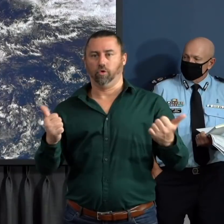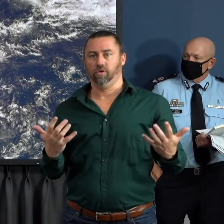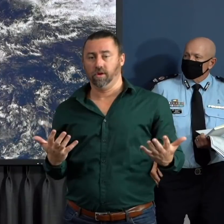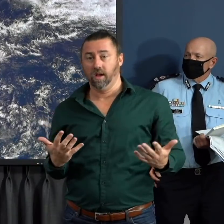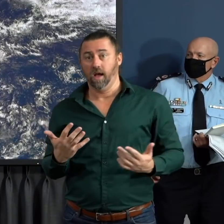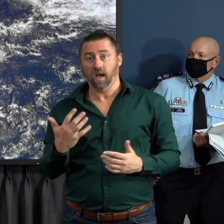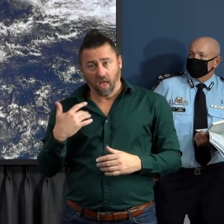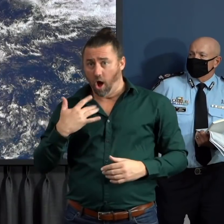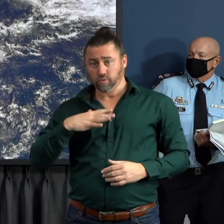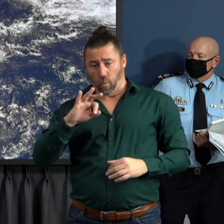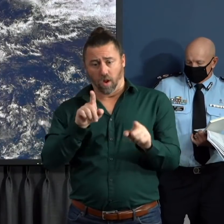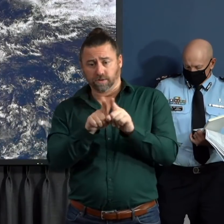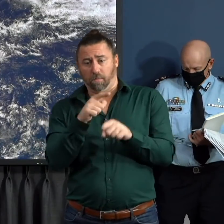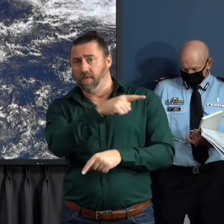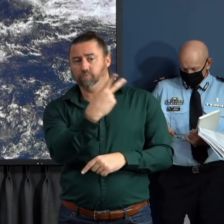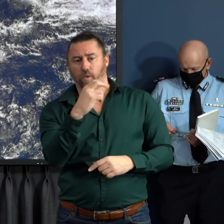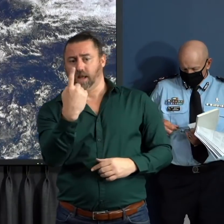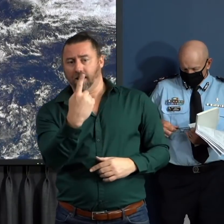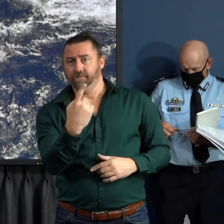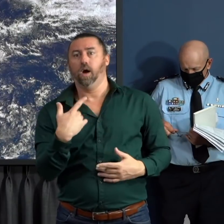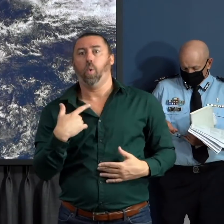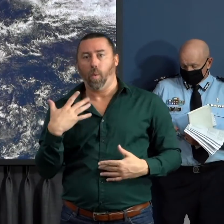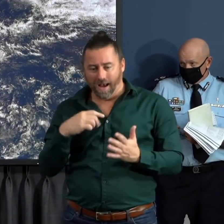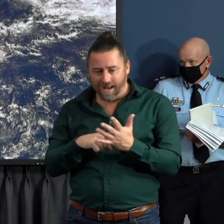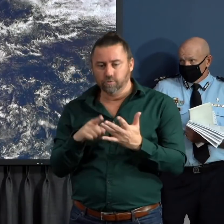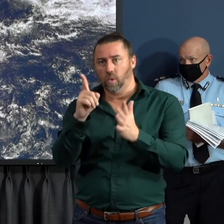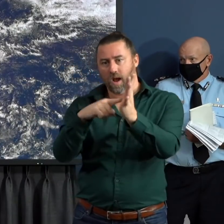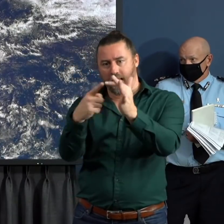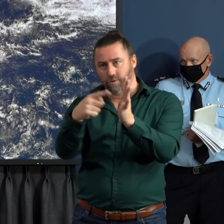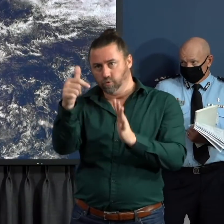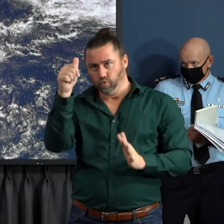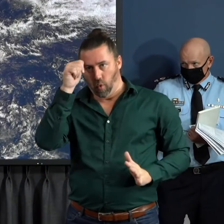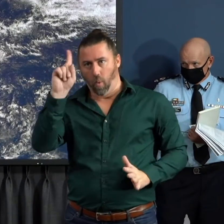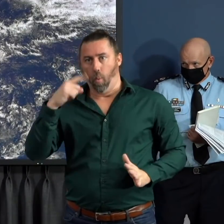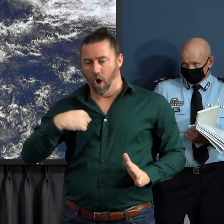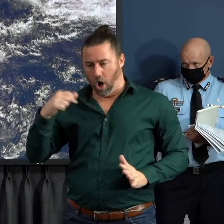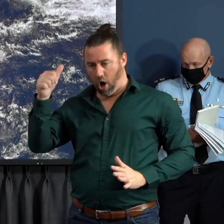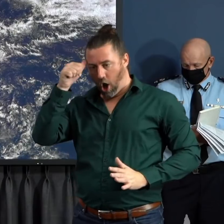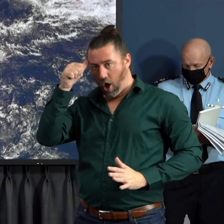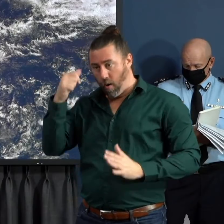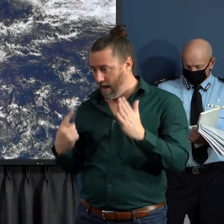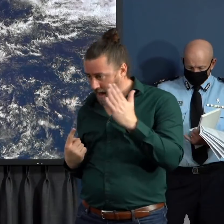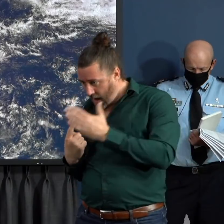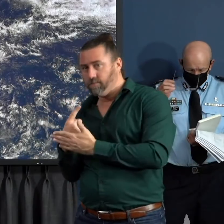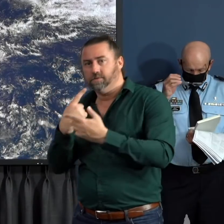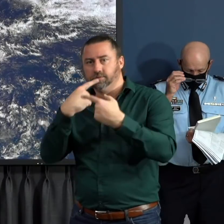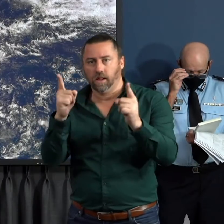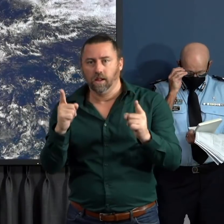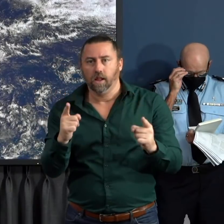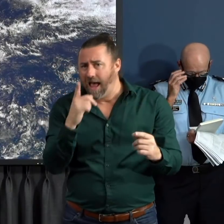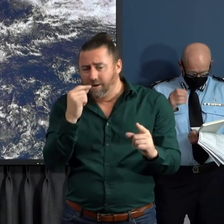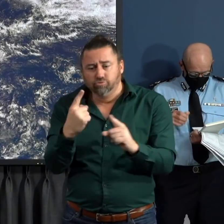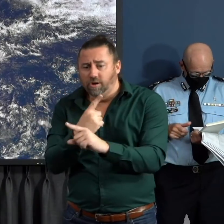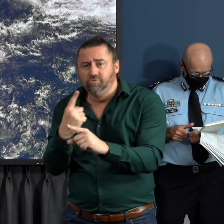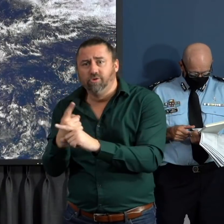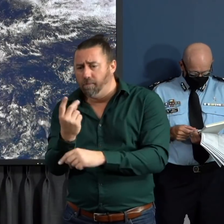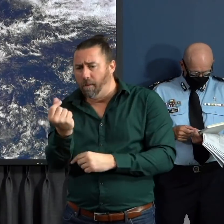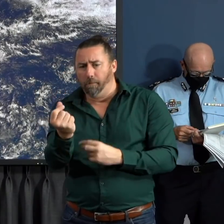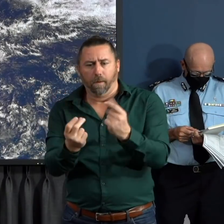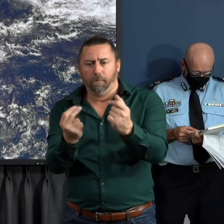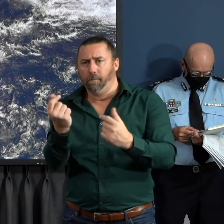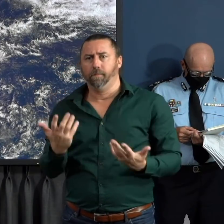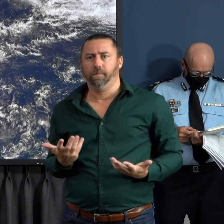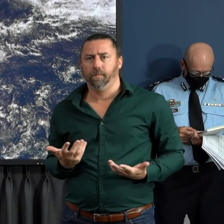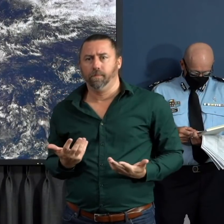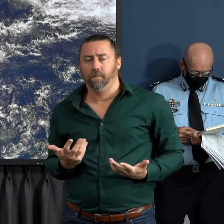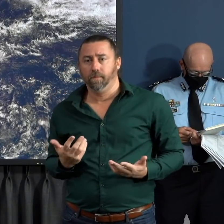evolving situations. We've got to warn people with the most up-to-date information we have, but that will continue to change. What we've seen is an evolving